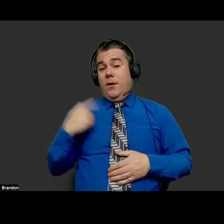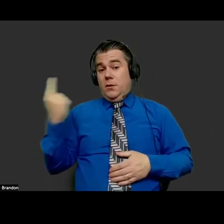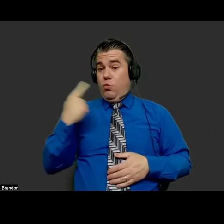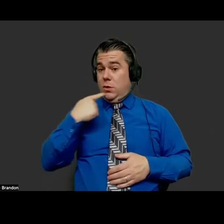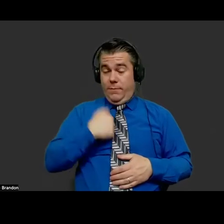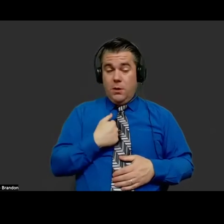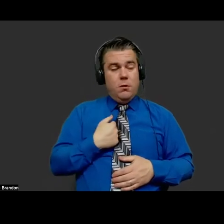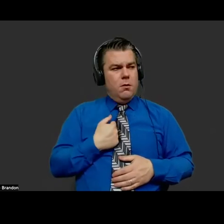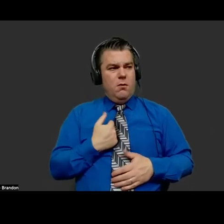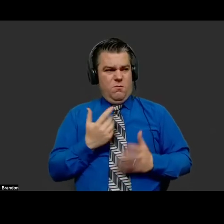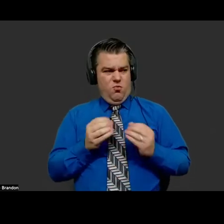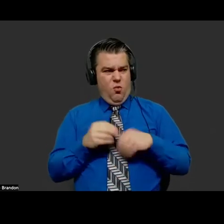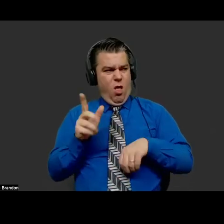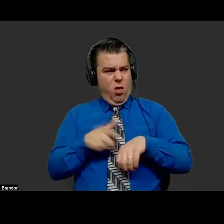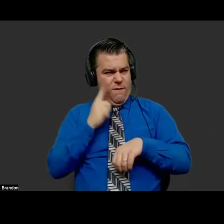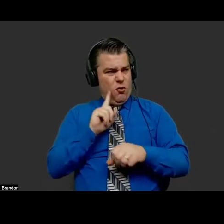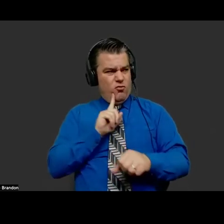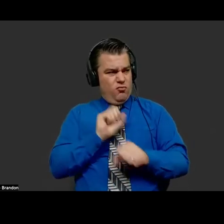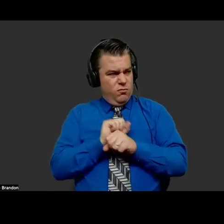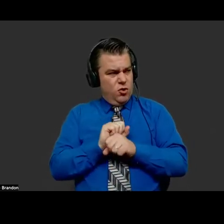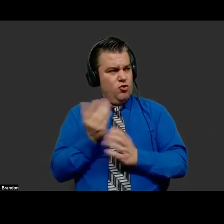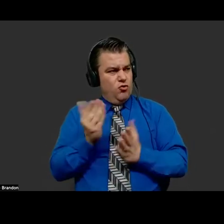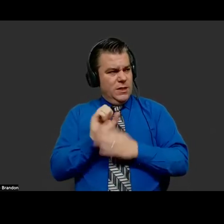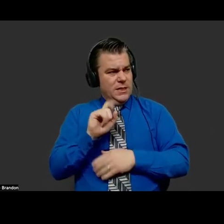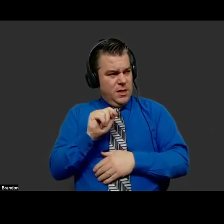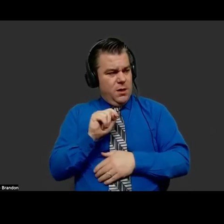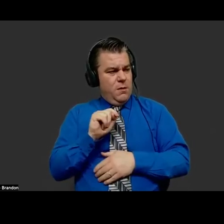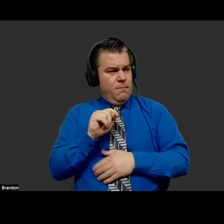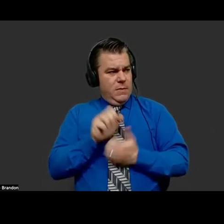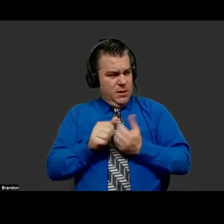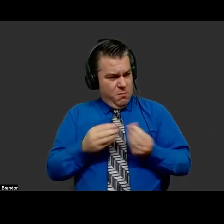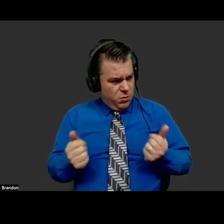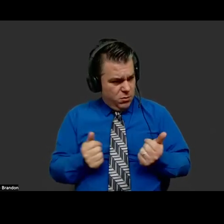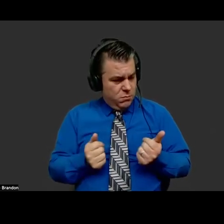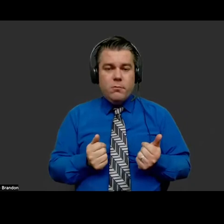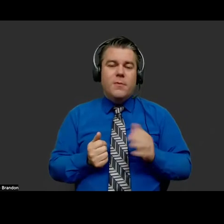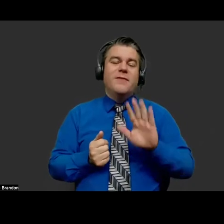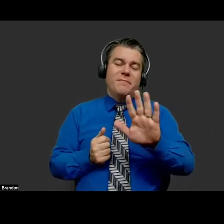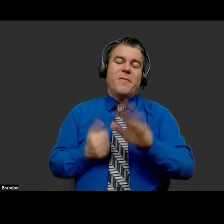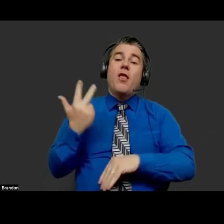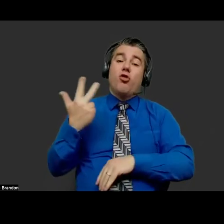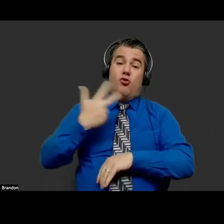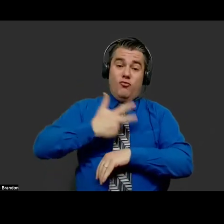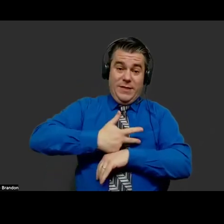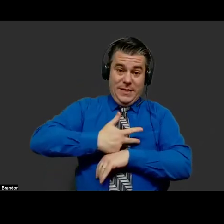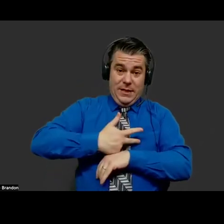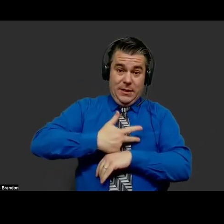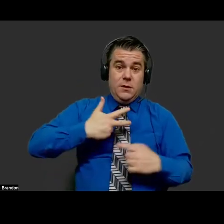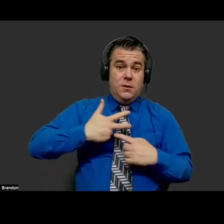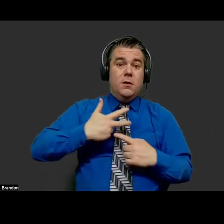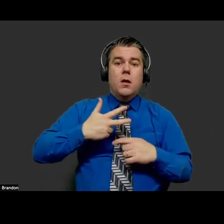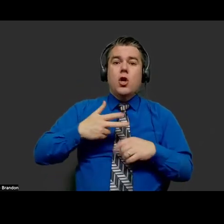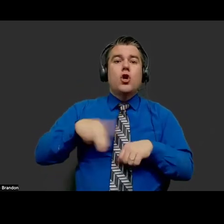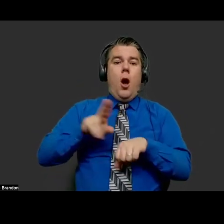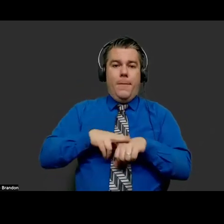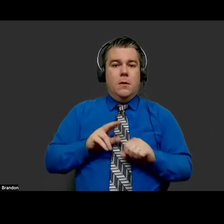take a lot longer to completely reset your metabolism? But a 3-day metabolism reset is common. If